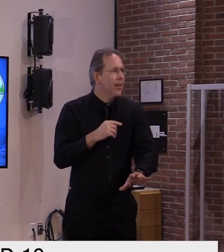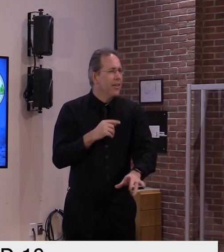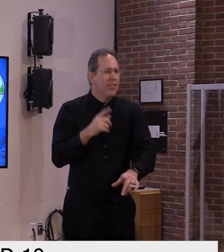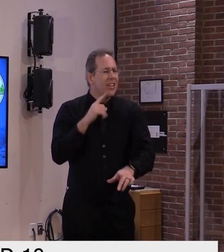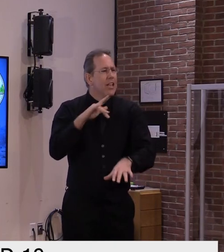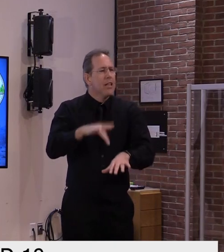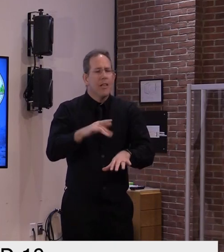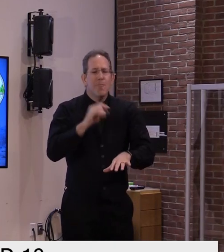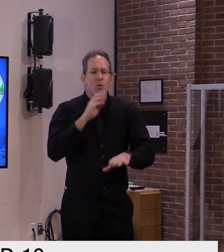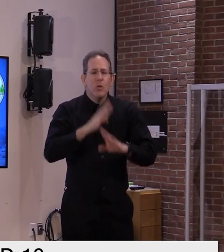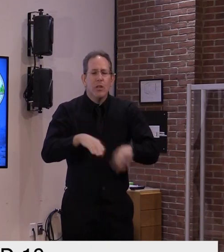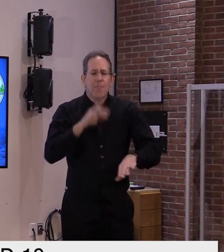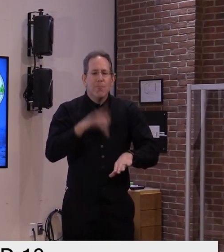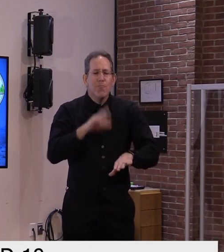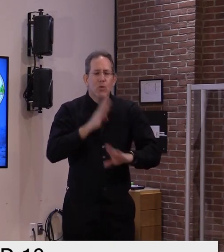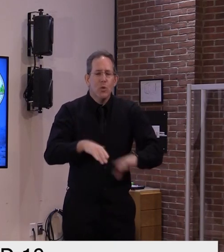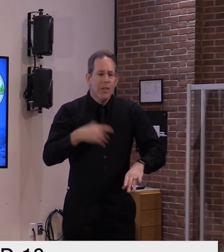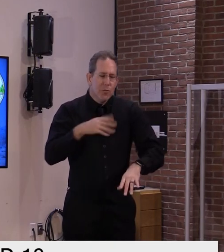mute.